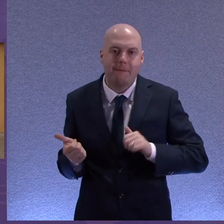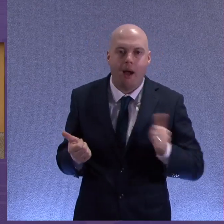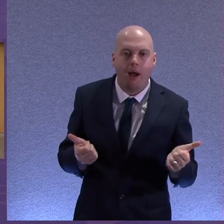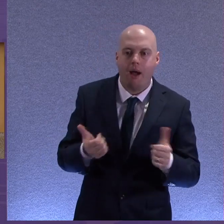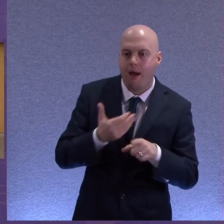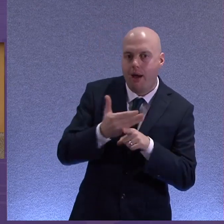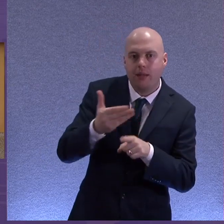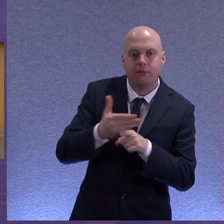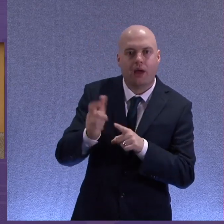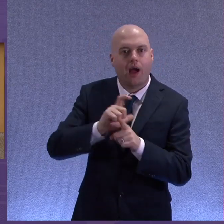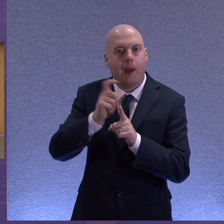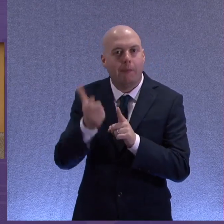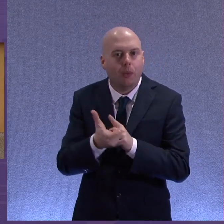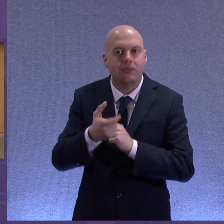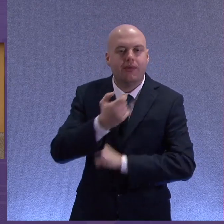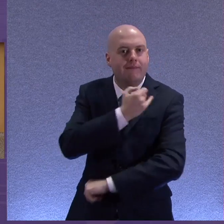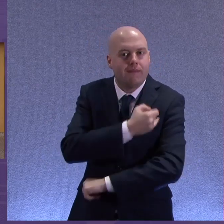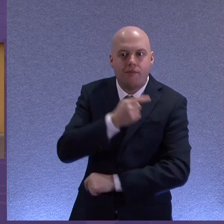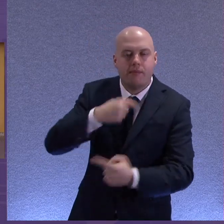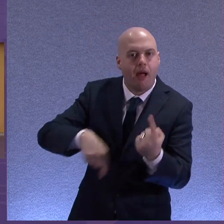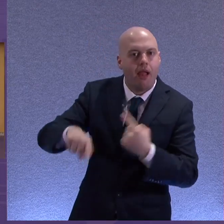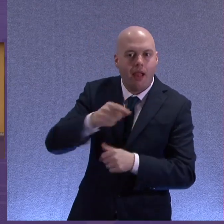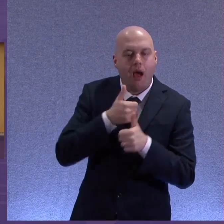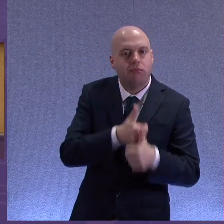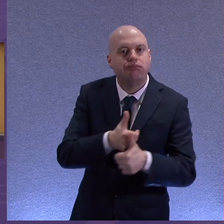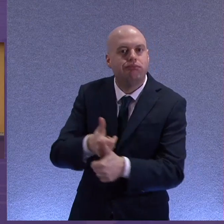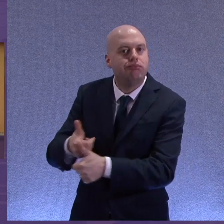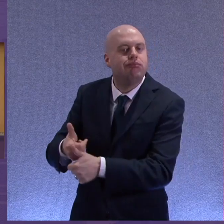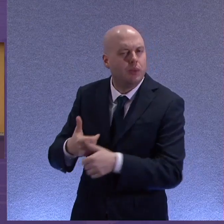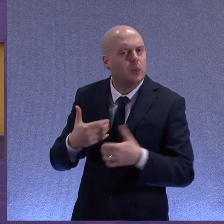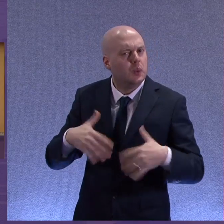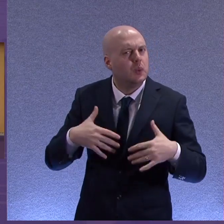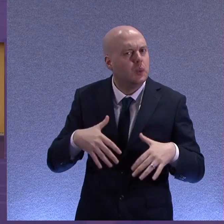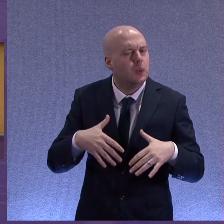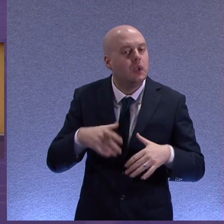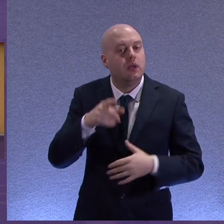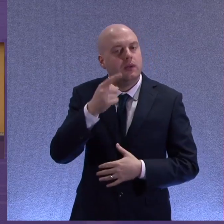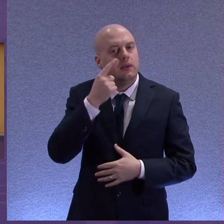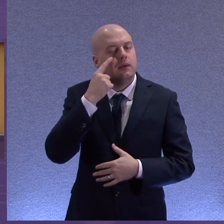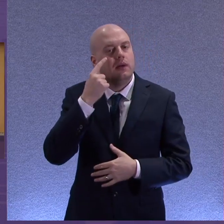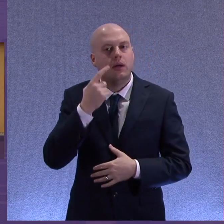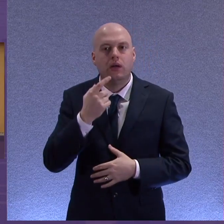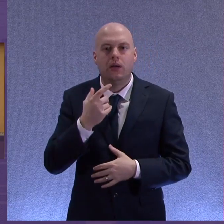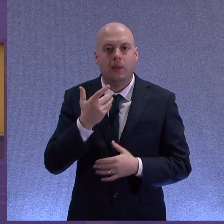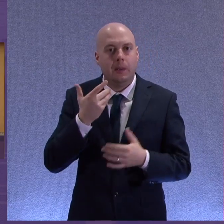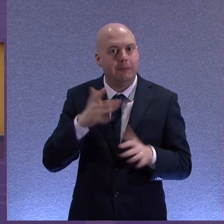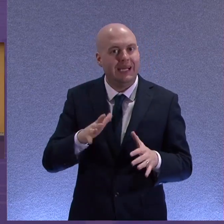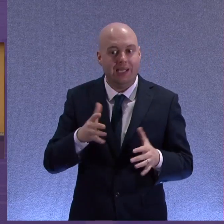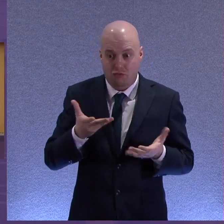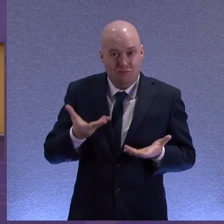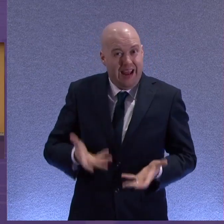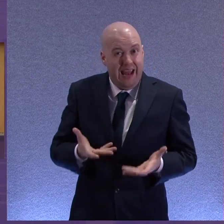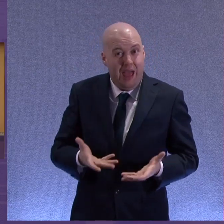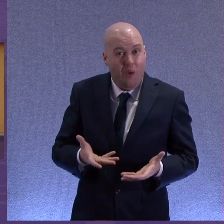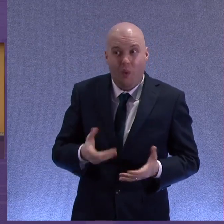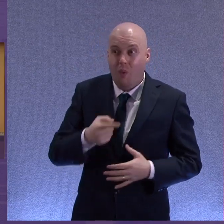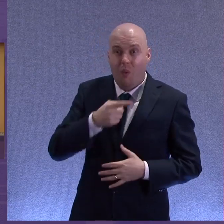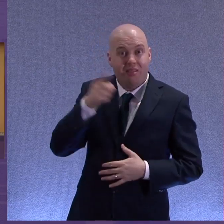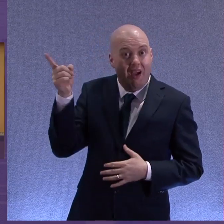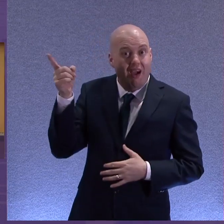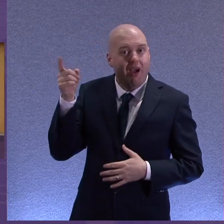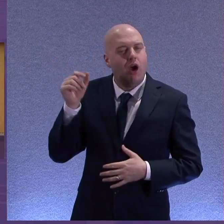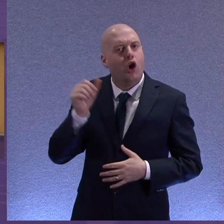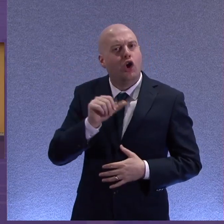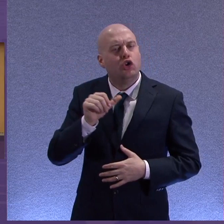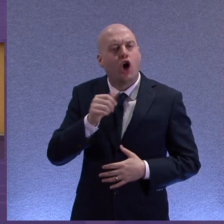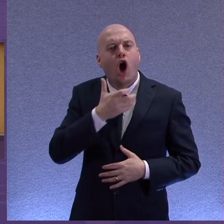seemingly tiny acts of community service. An example of this goodwill can be seen in the hot meals being safely prepared right now and delivered free of charge to